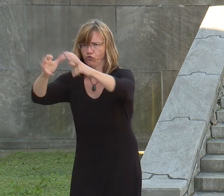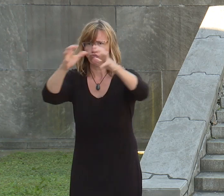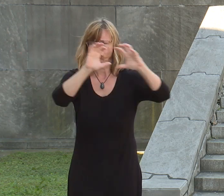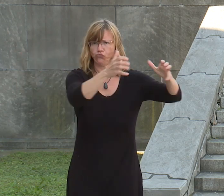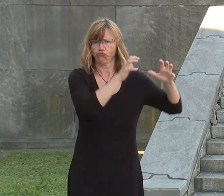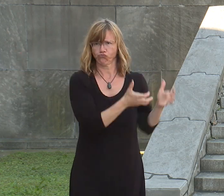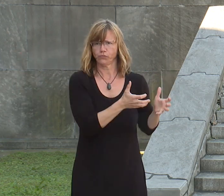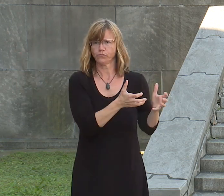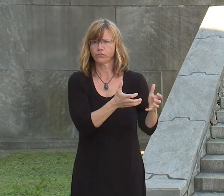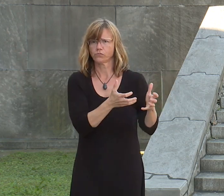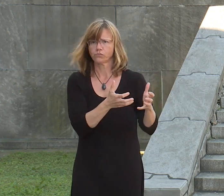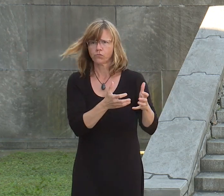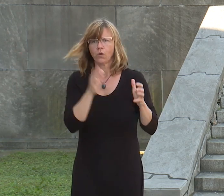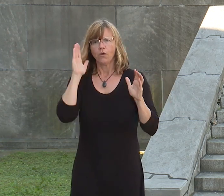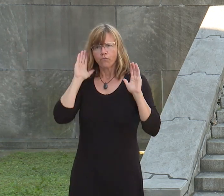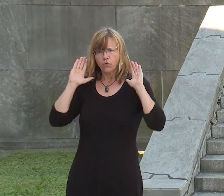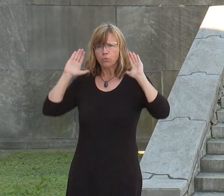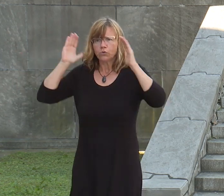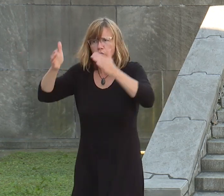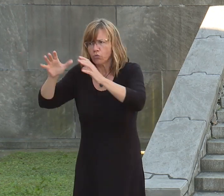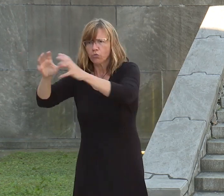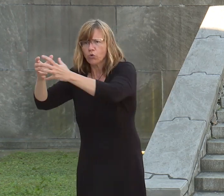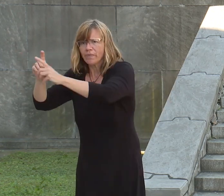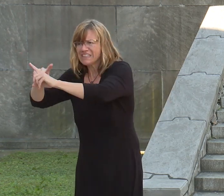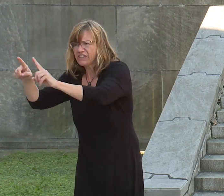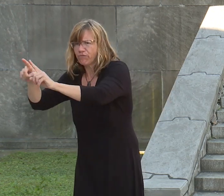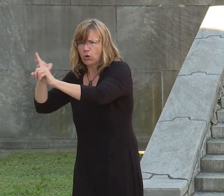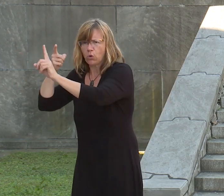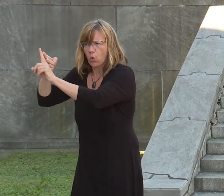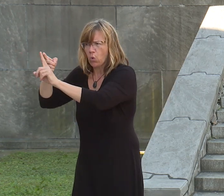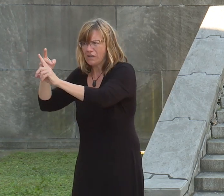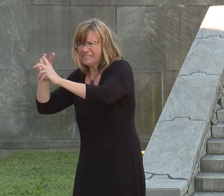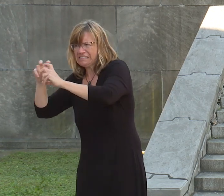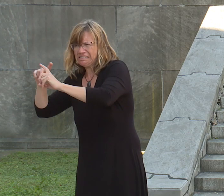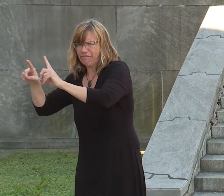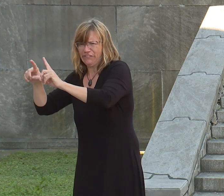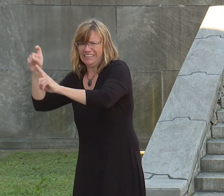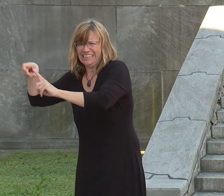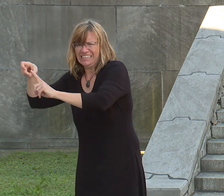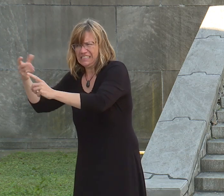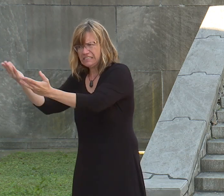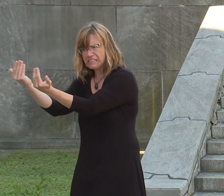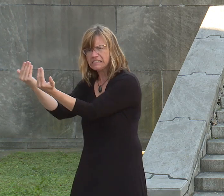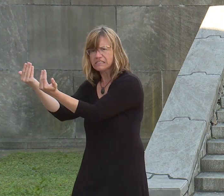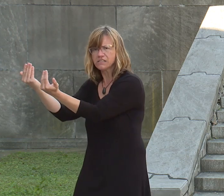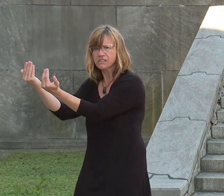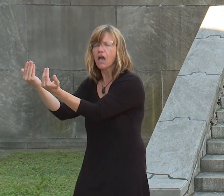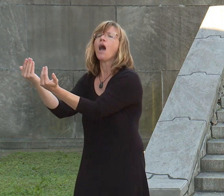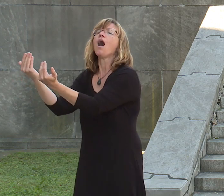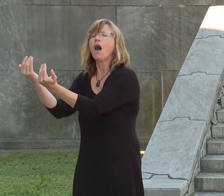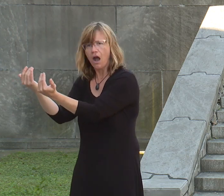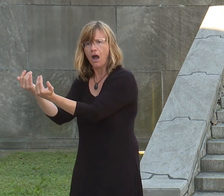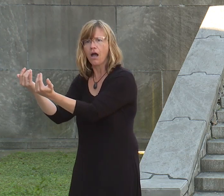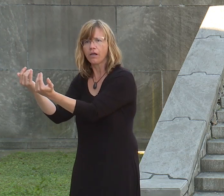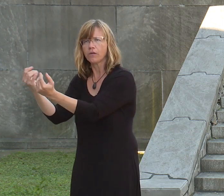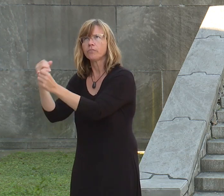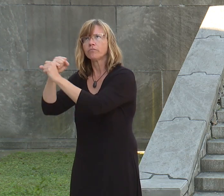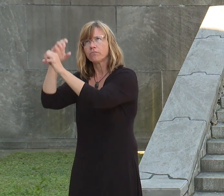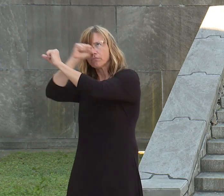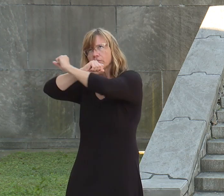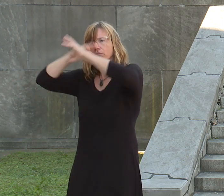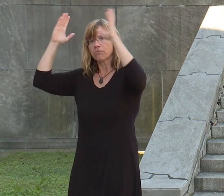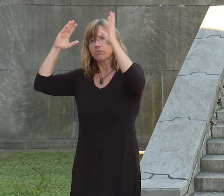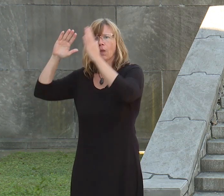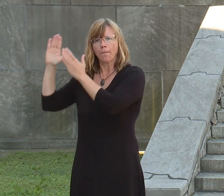understand what are the differences, what are the hesitations, or what are you deliberating about based on your background, so that we can speak directly